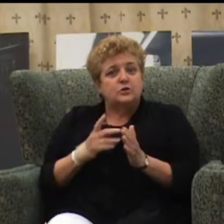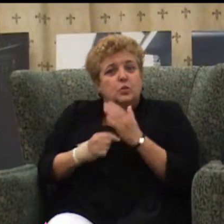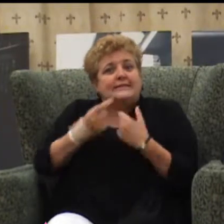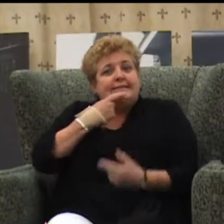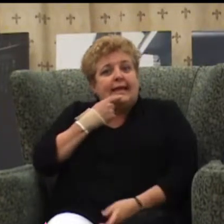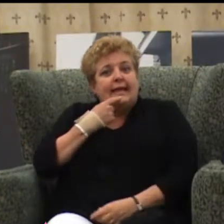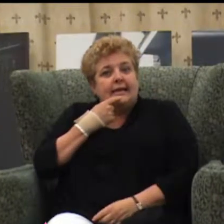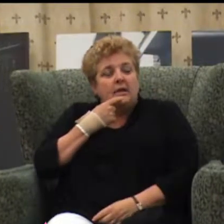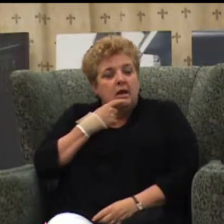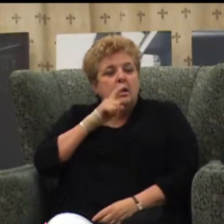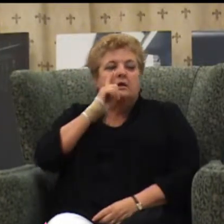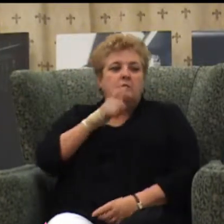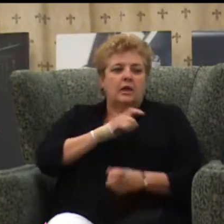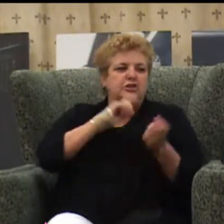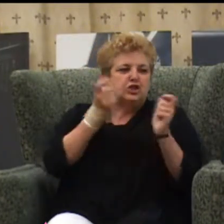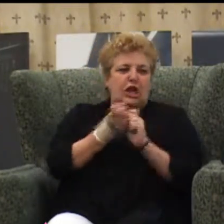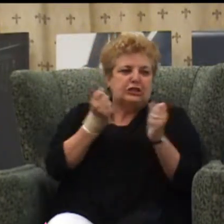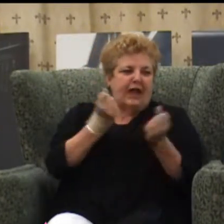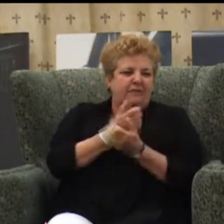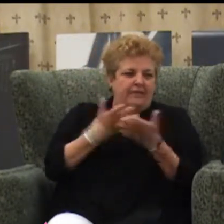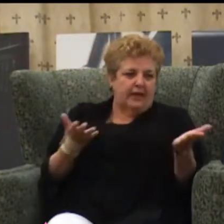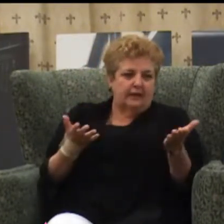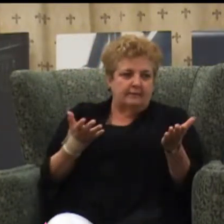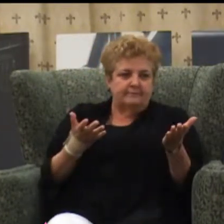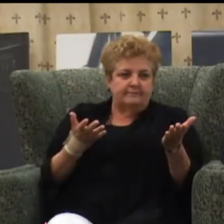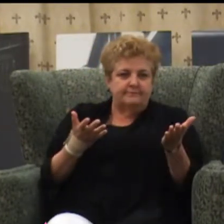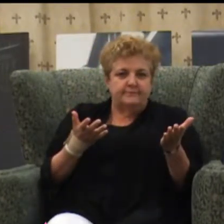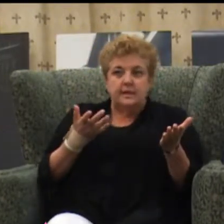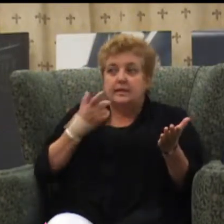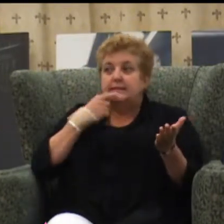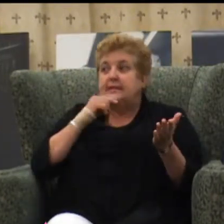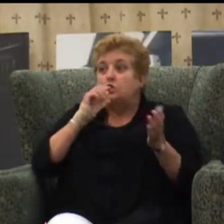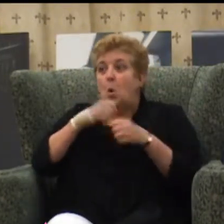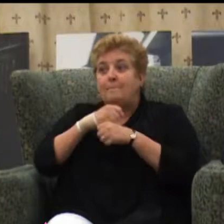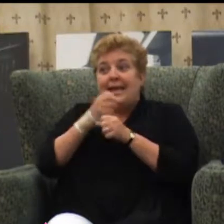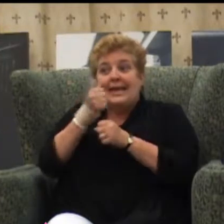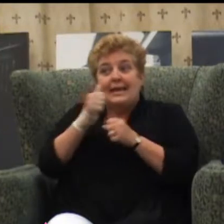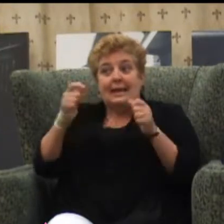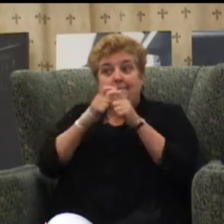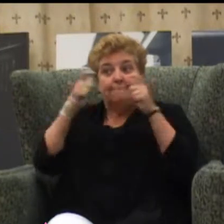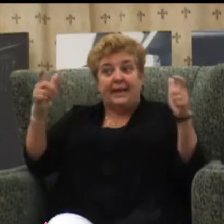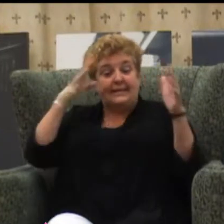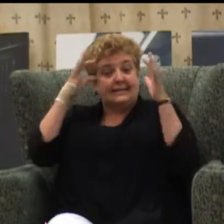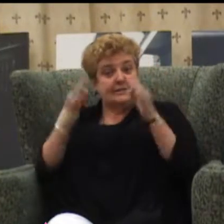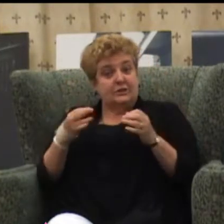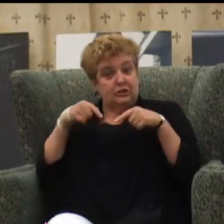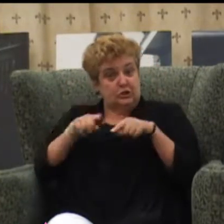Right? I was told don't make any major decisions in my first year. You guys seen the third step?